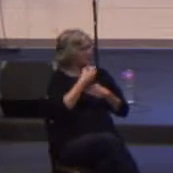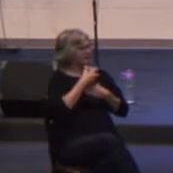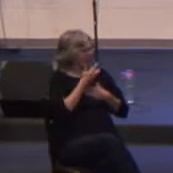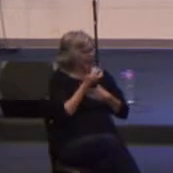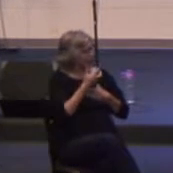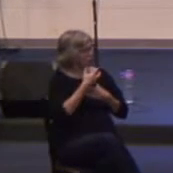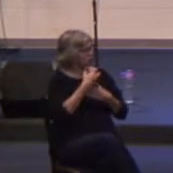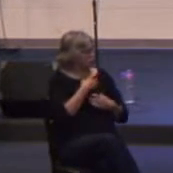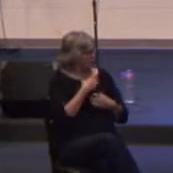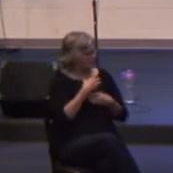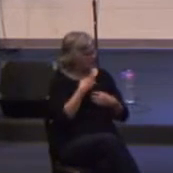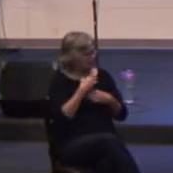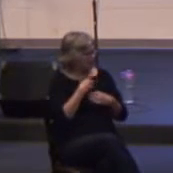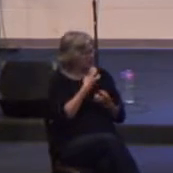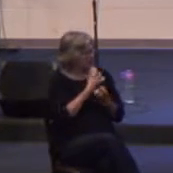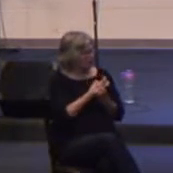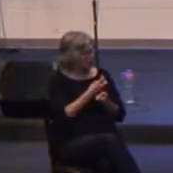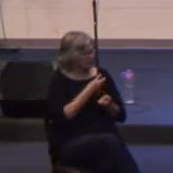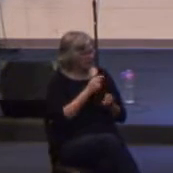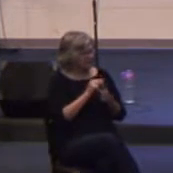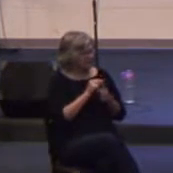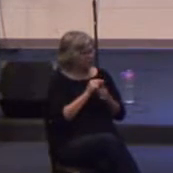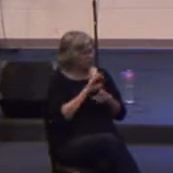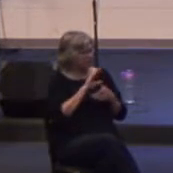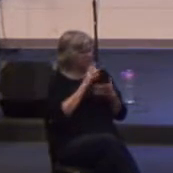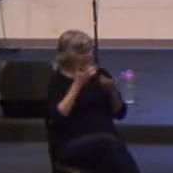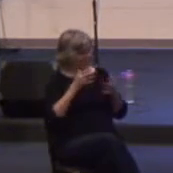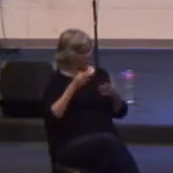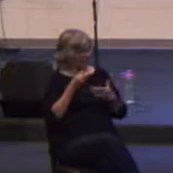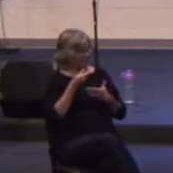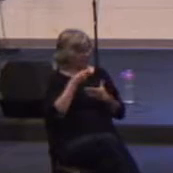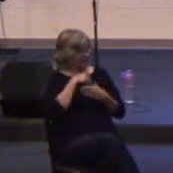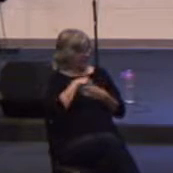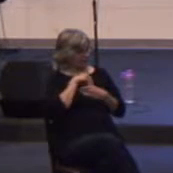anger or that grumbling or those poisonous words, it means they're already